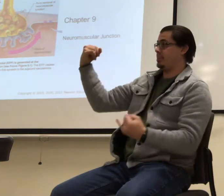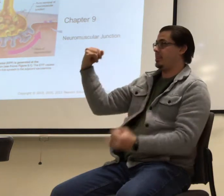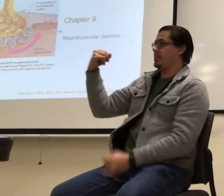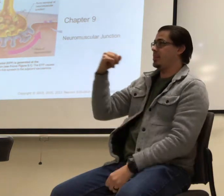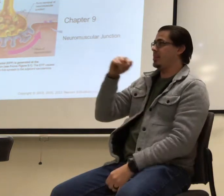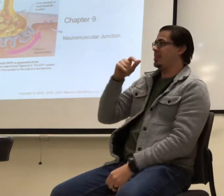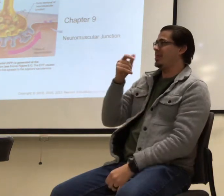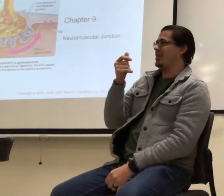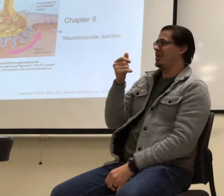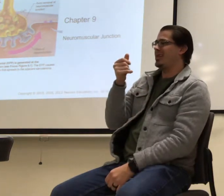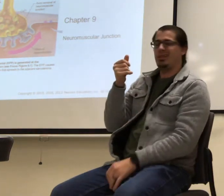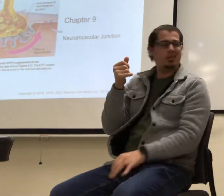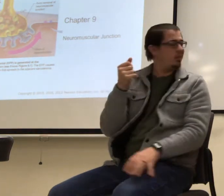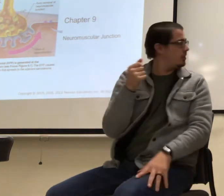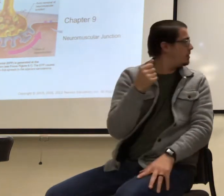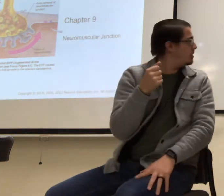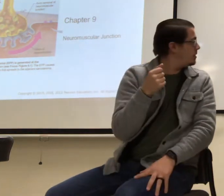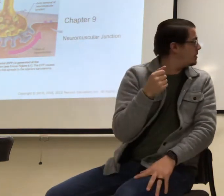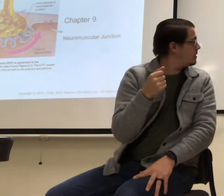kind of pushes in a little bit.